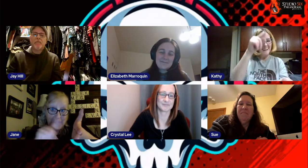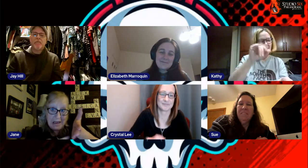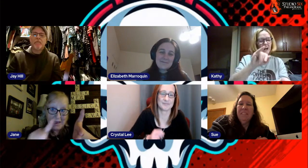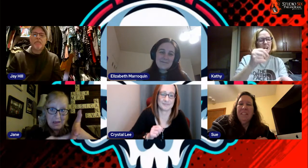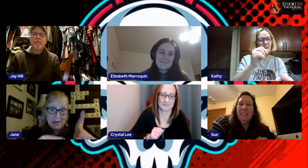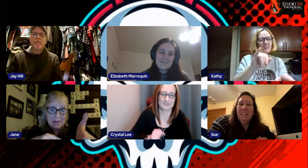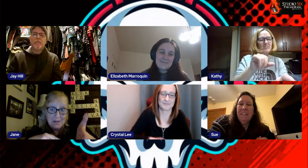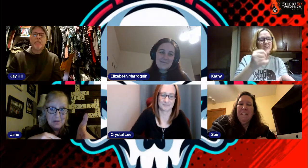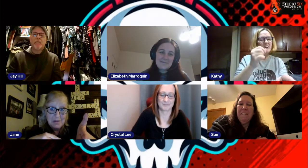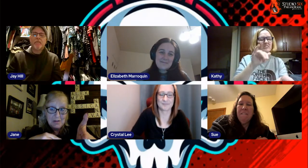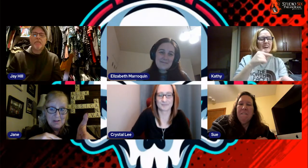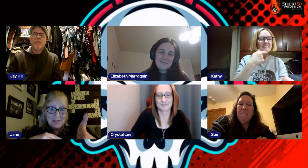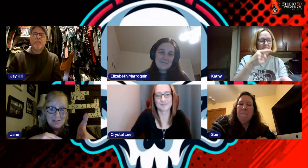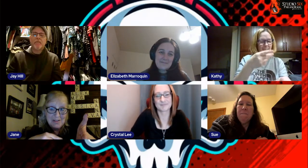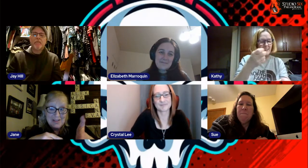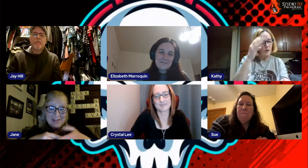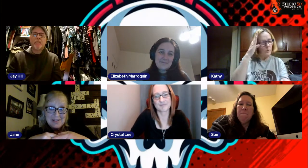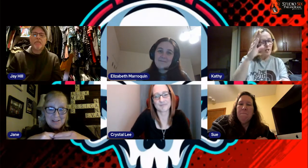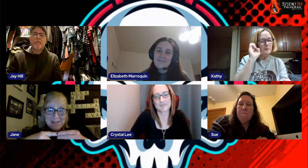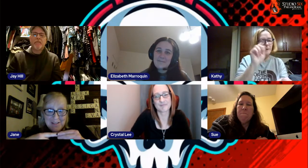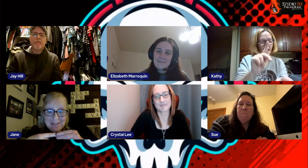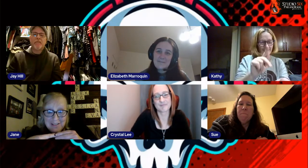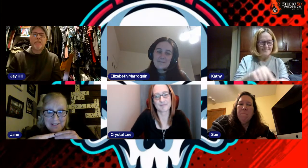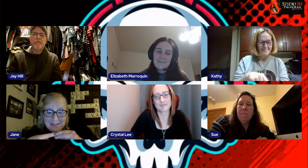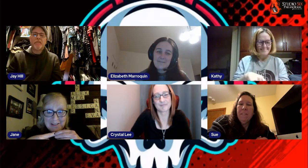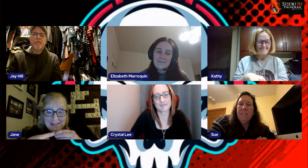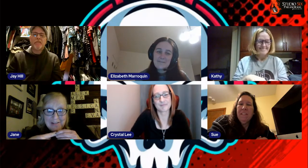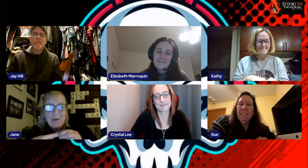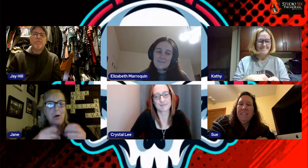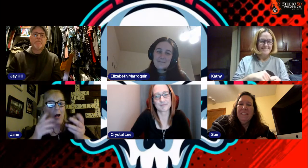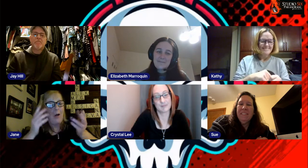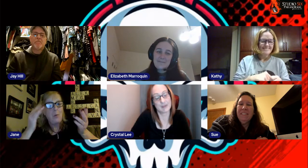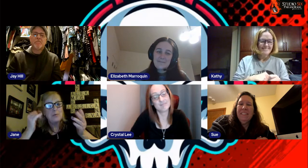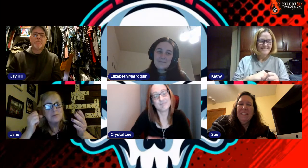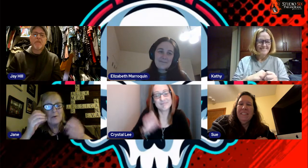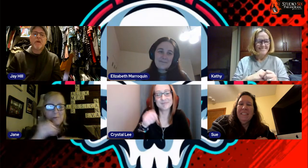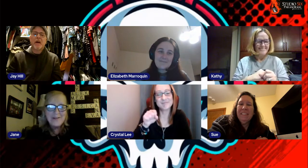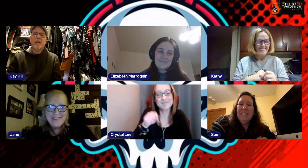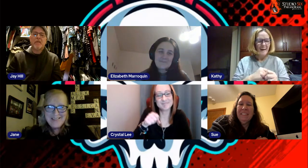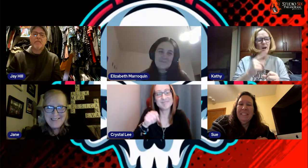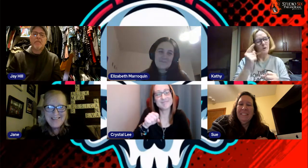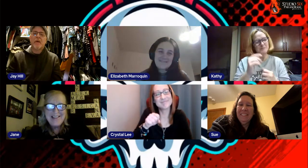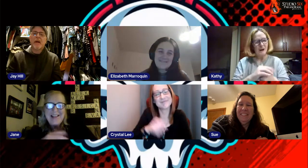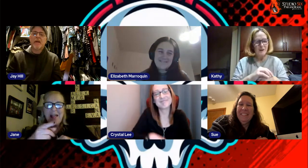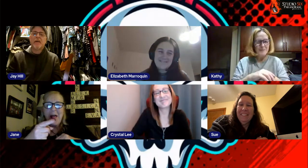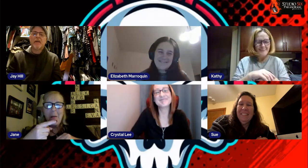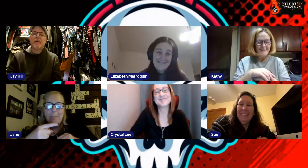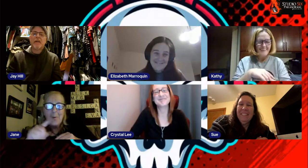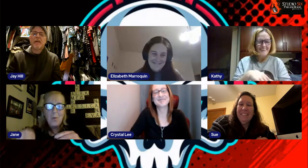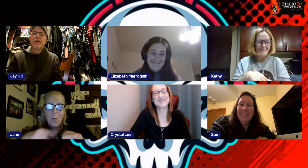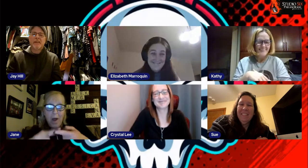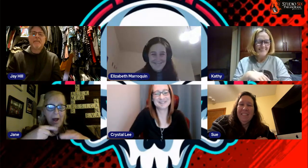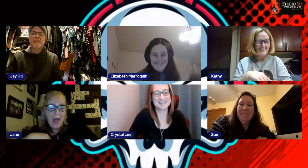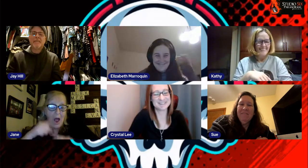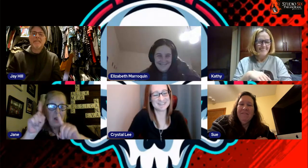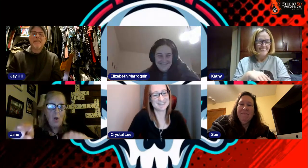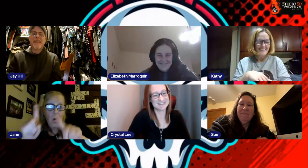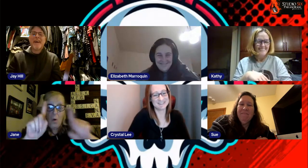The guy, Jay said that he will be back. Oh yeah, I hope so.